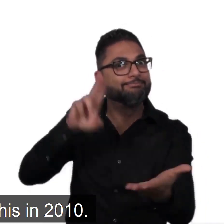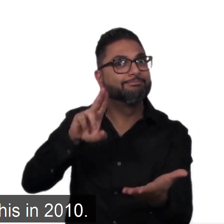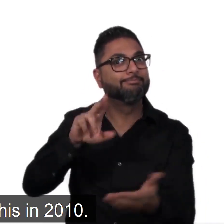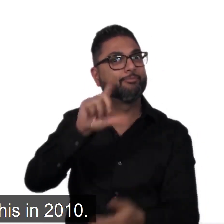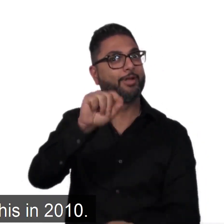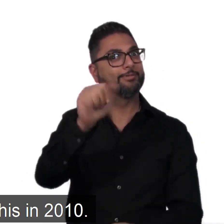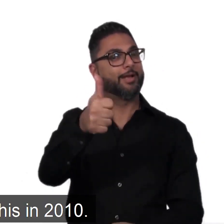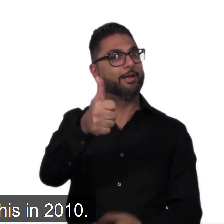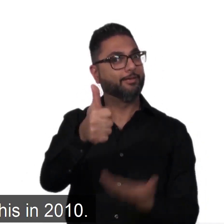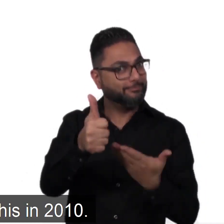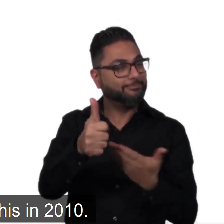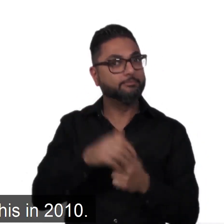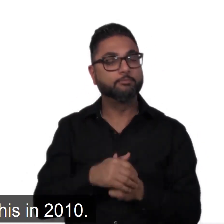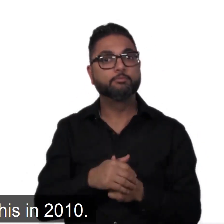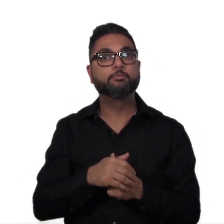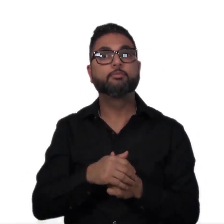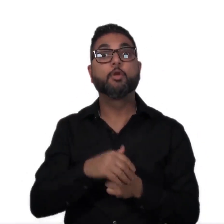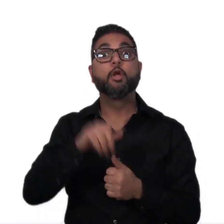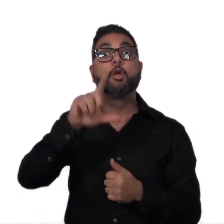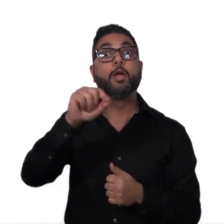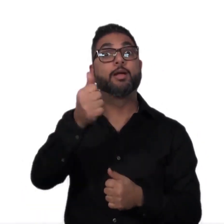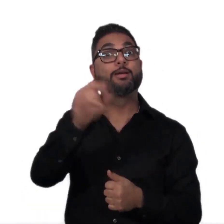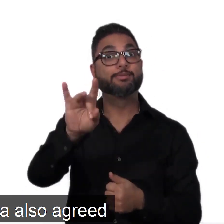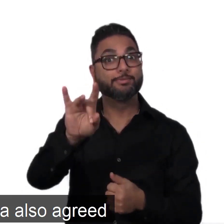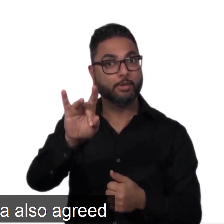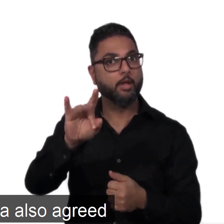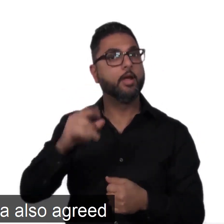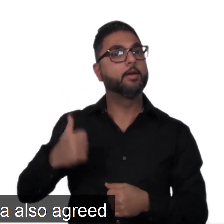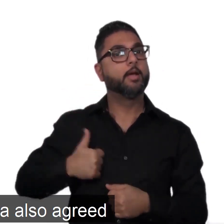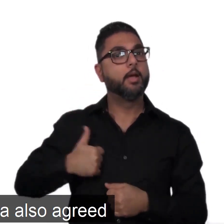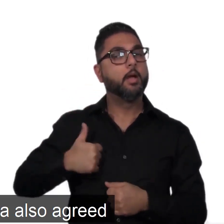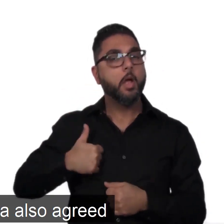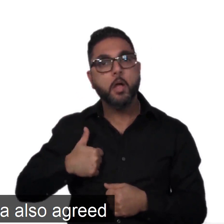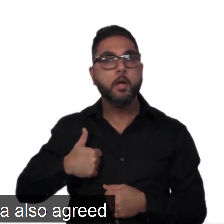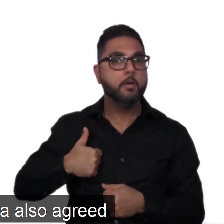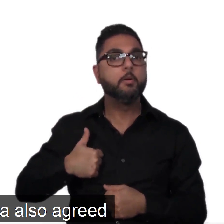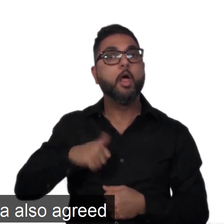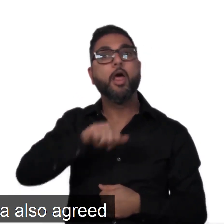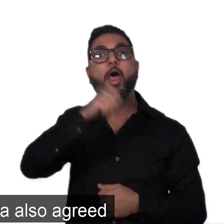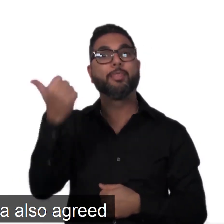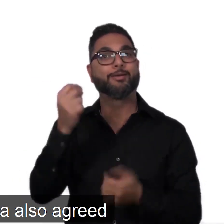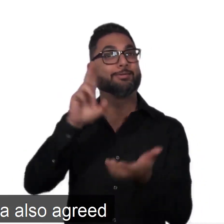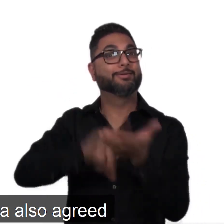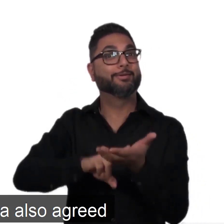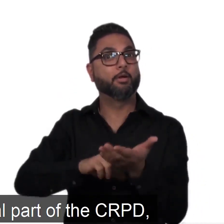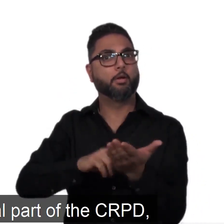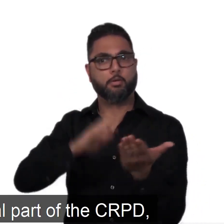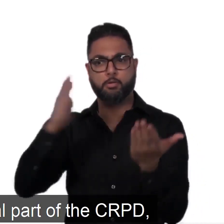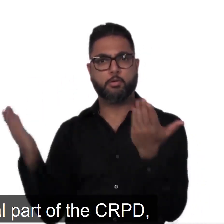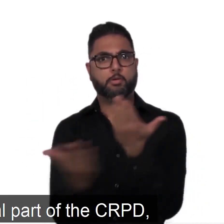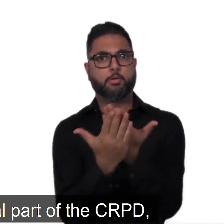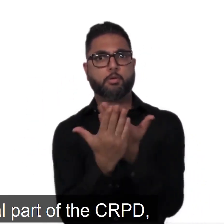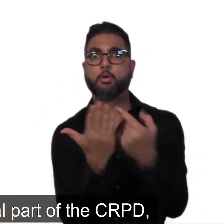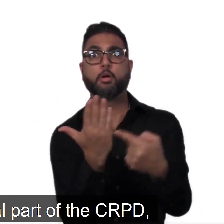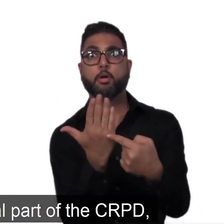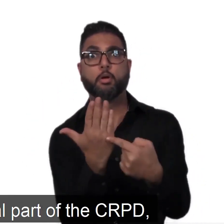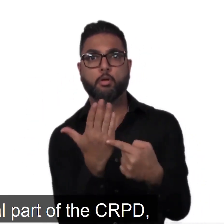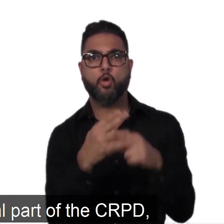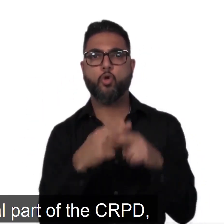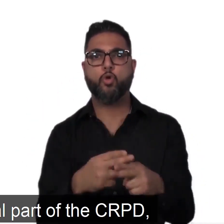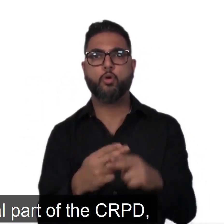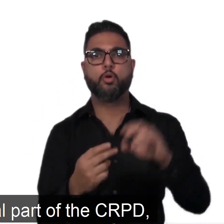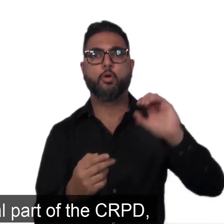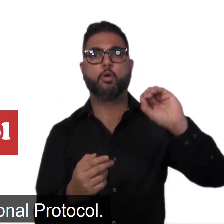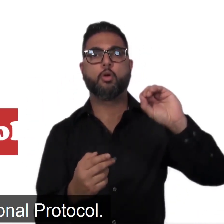Canada did this in 2010. In 2018, Canada agreed to follow an additional part